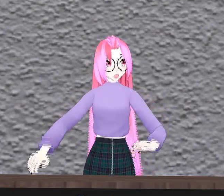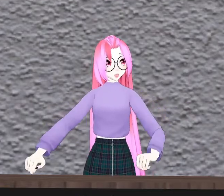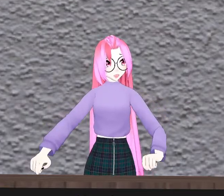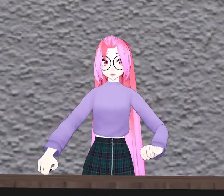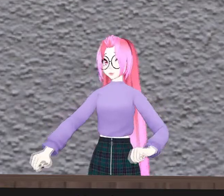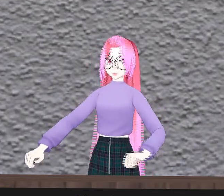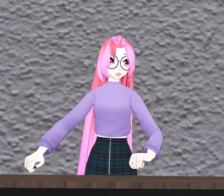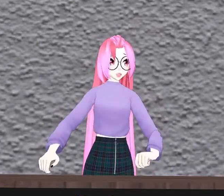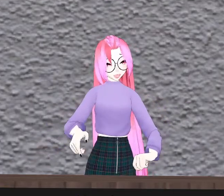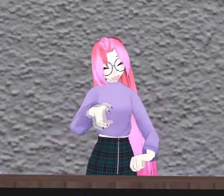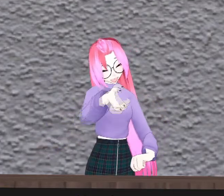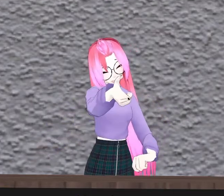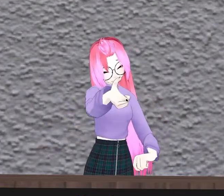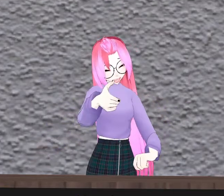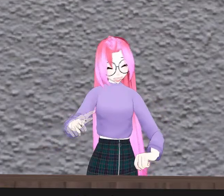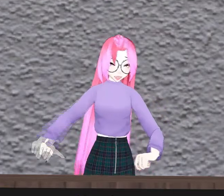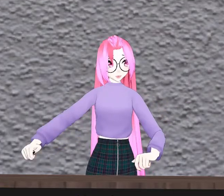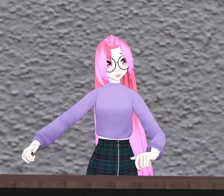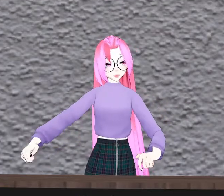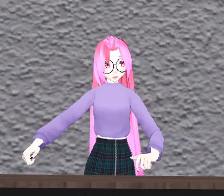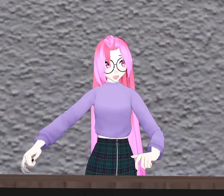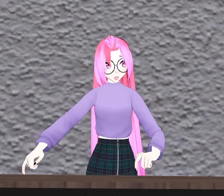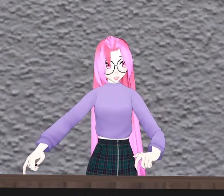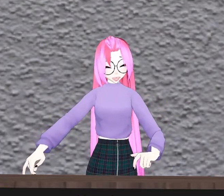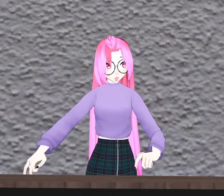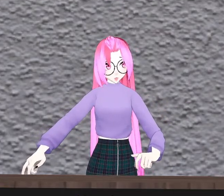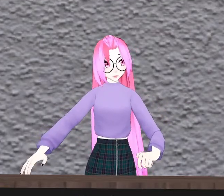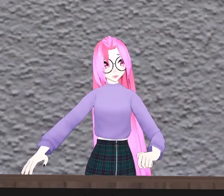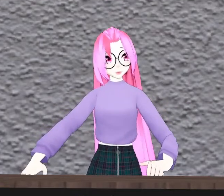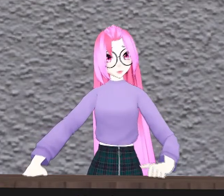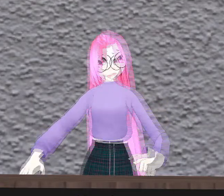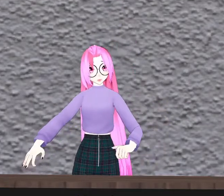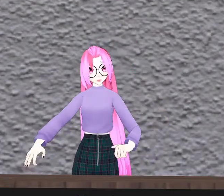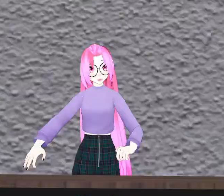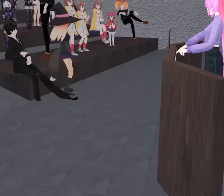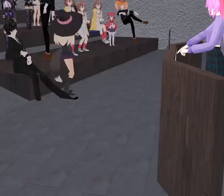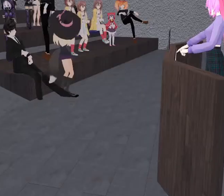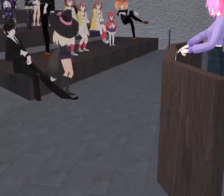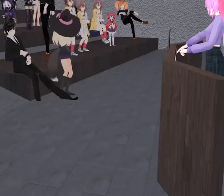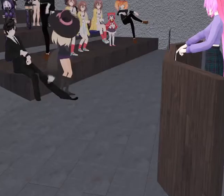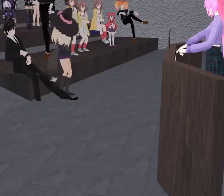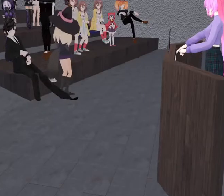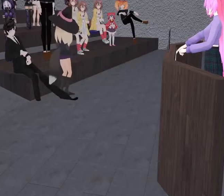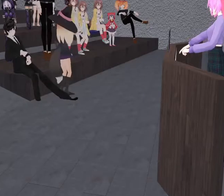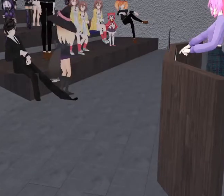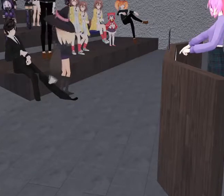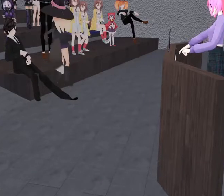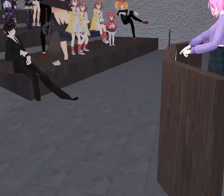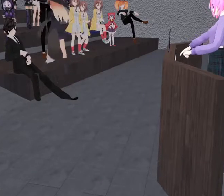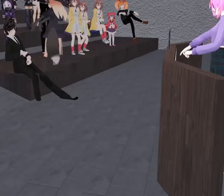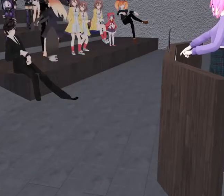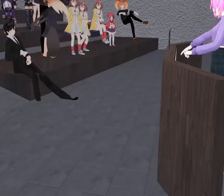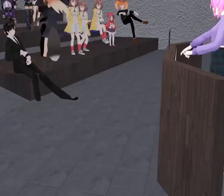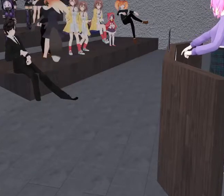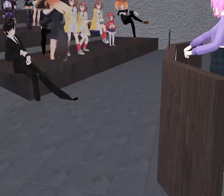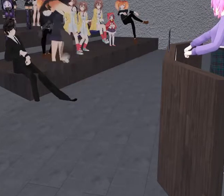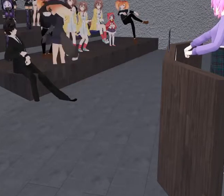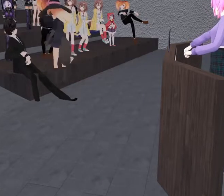equally. But yeah, do you have a question, my dear sir? Yeah, I'm being completely serious, and I don't mean this to be a joke